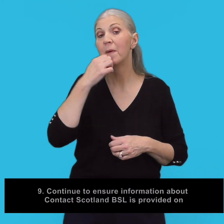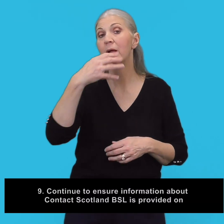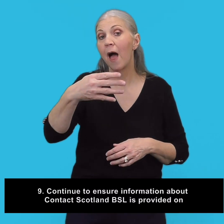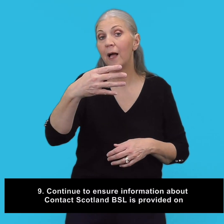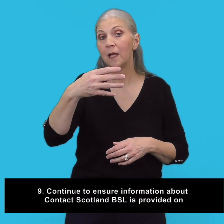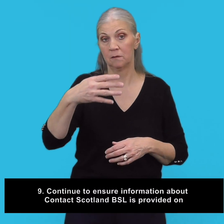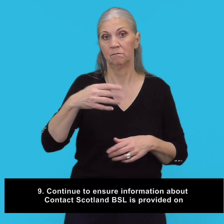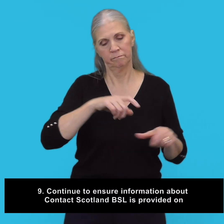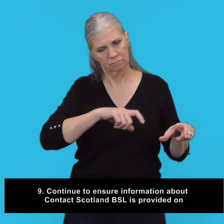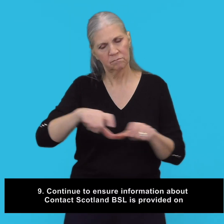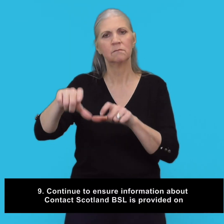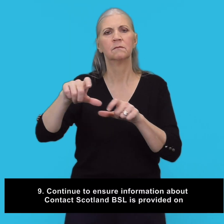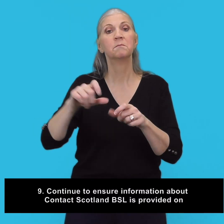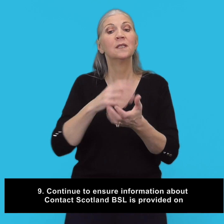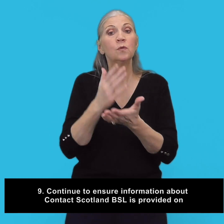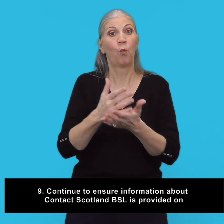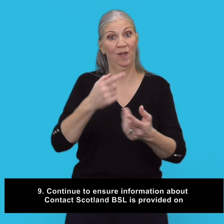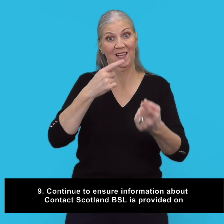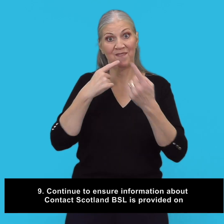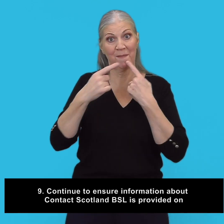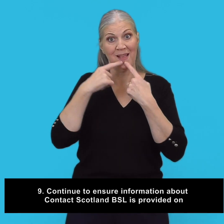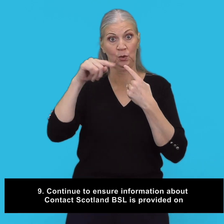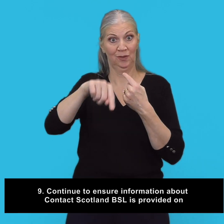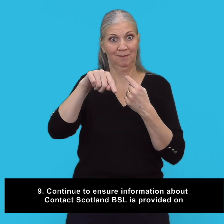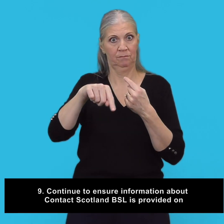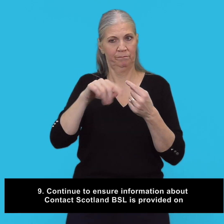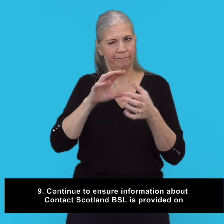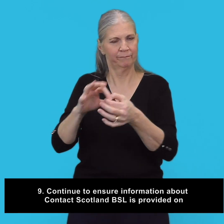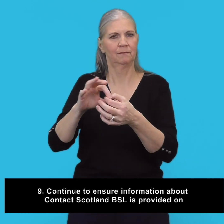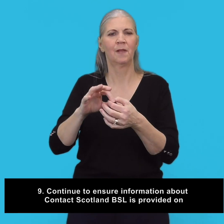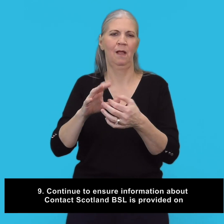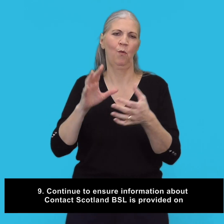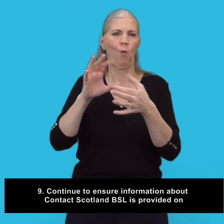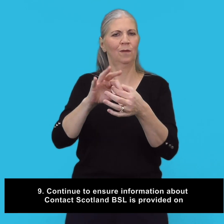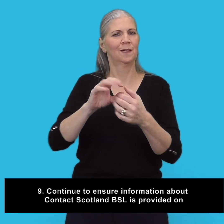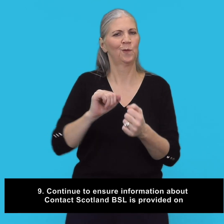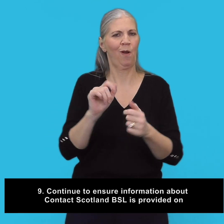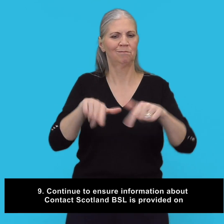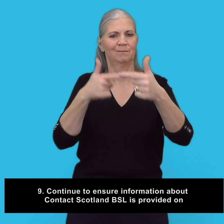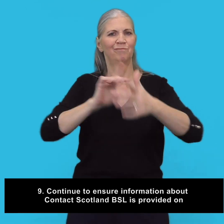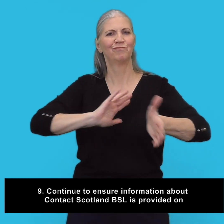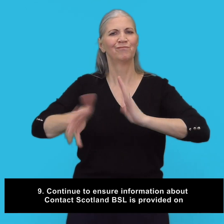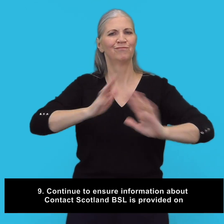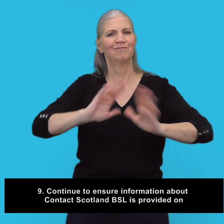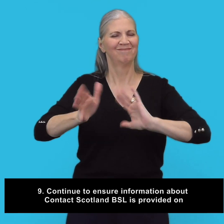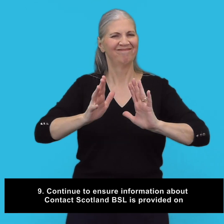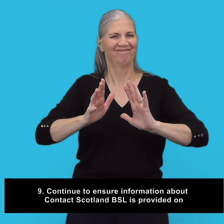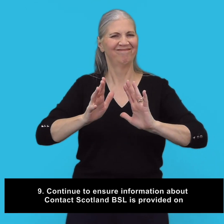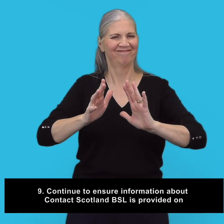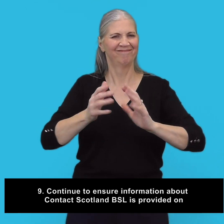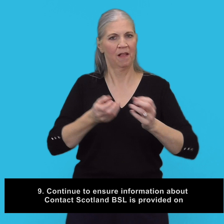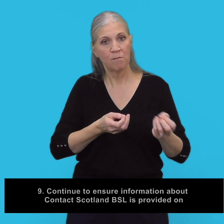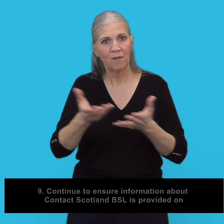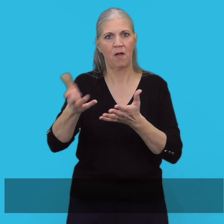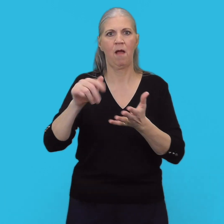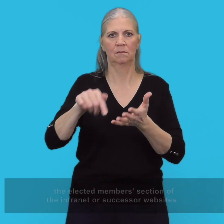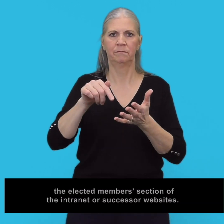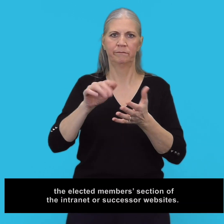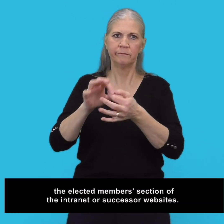9. Continue to ensure information about Contact Scotland BSL is provided on the elected members'